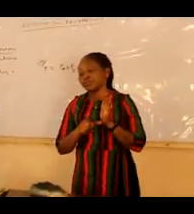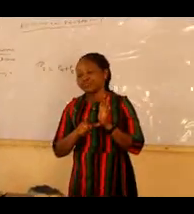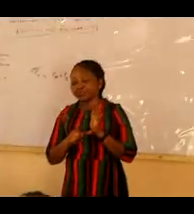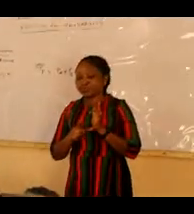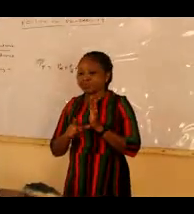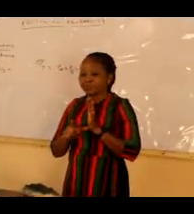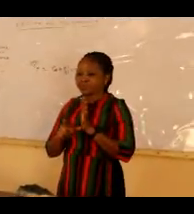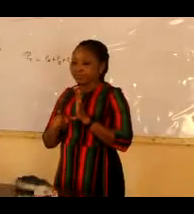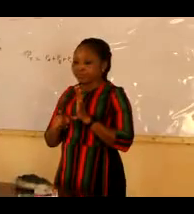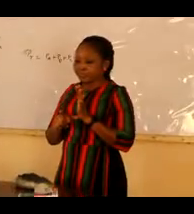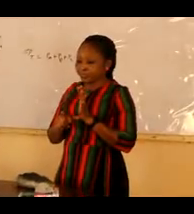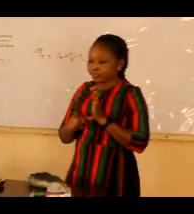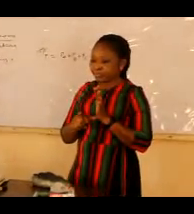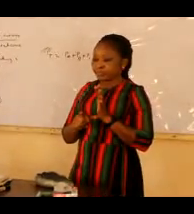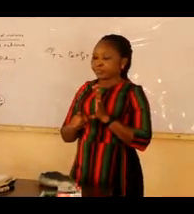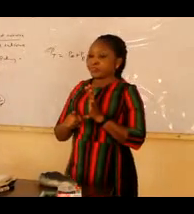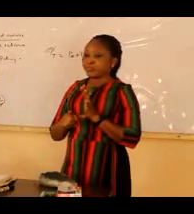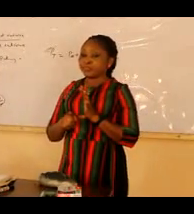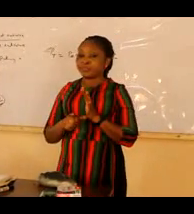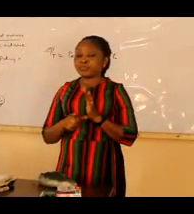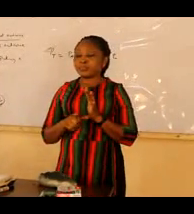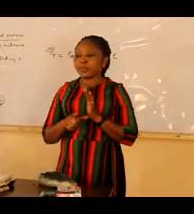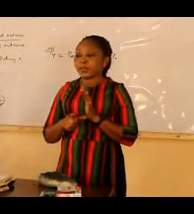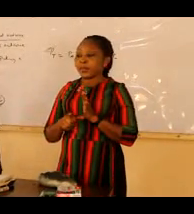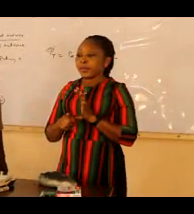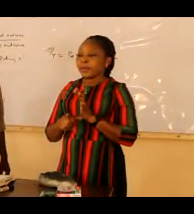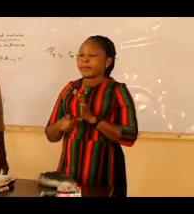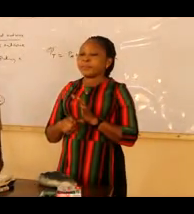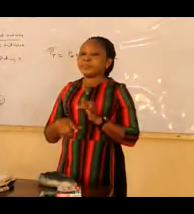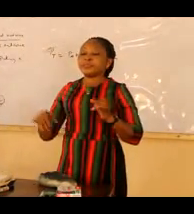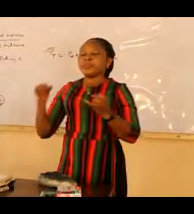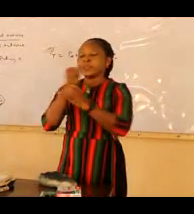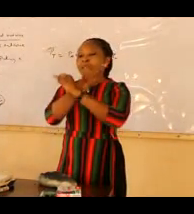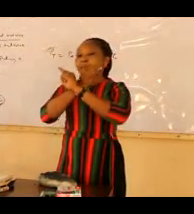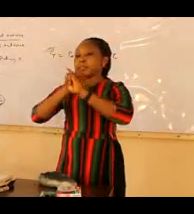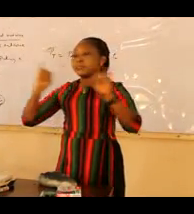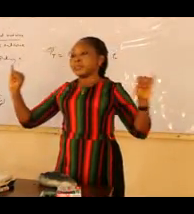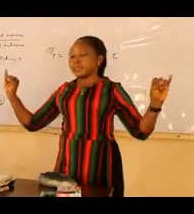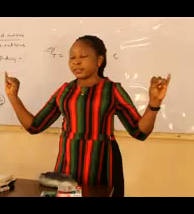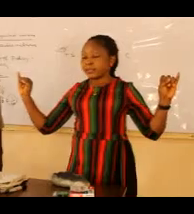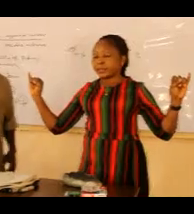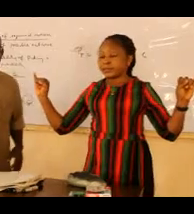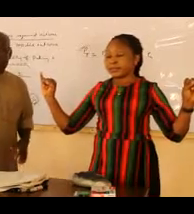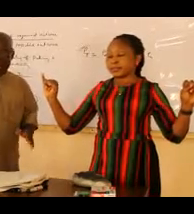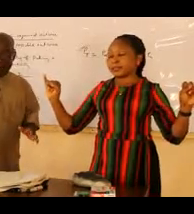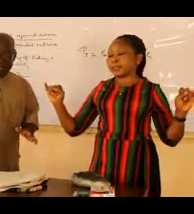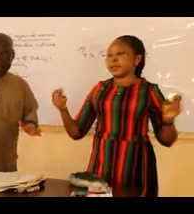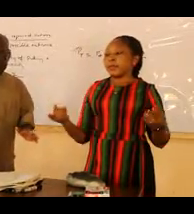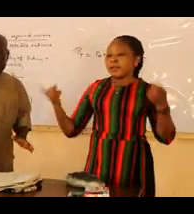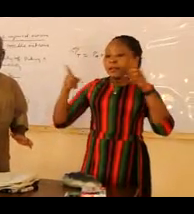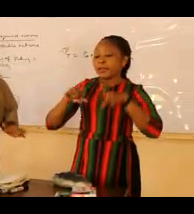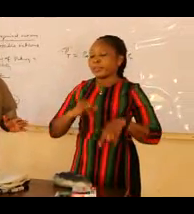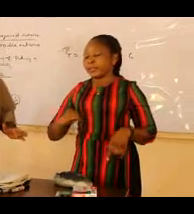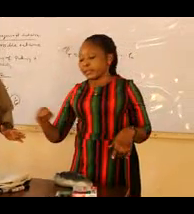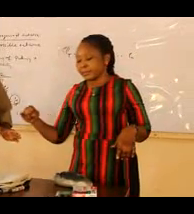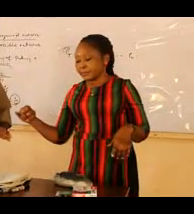event. Mutually independent event. You talk about multiplication law. You know, I'm not